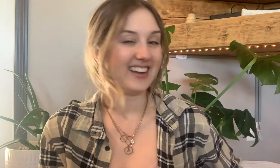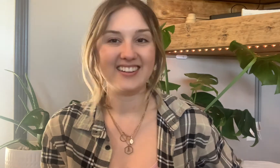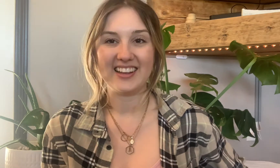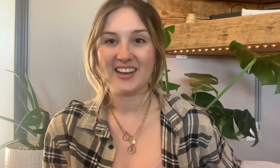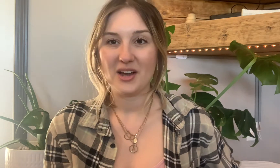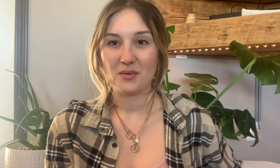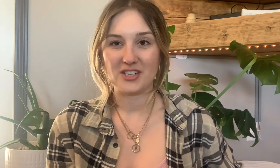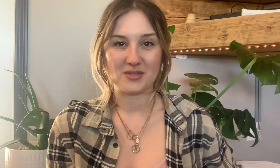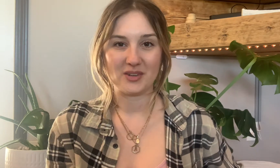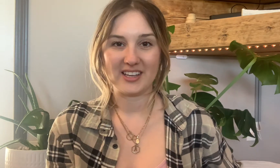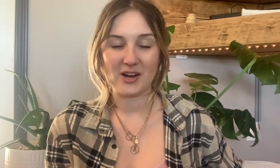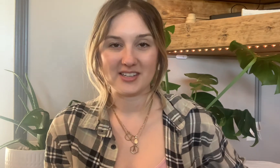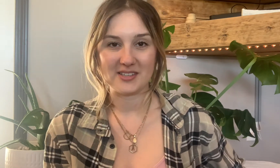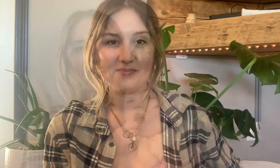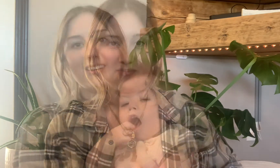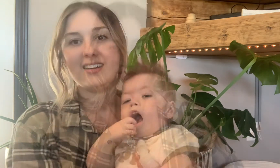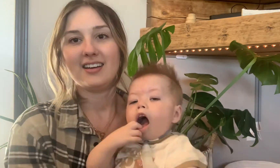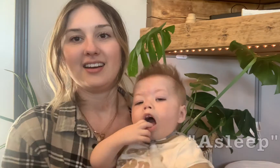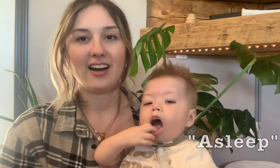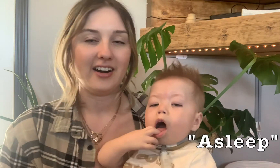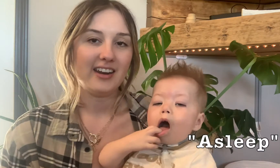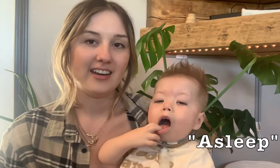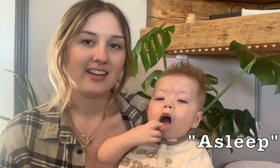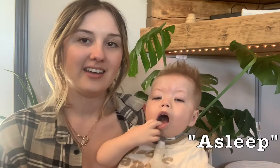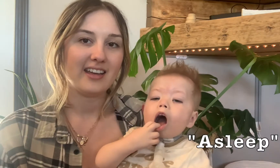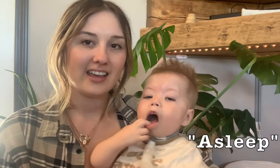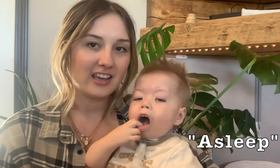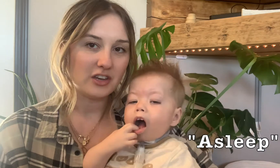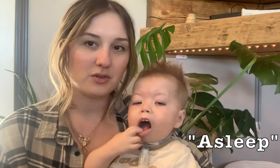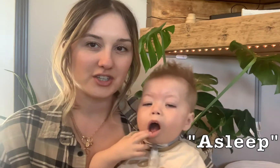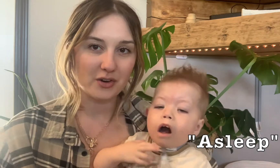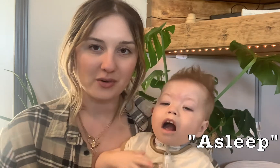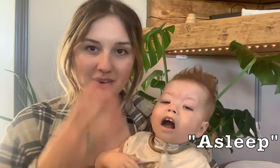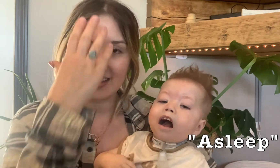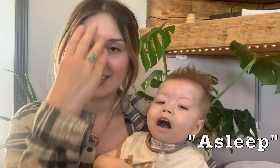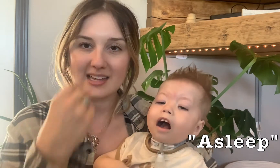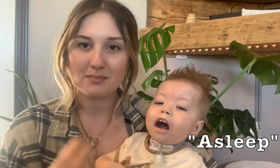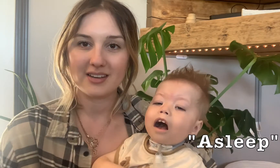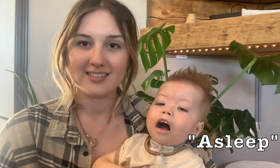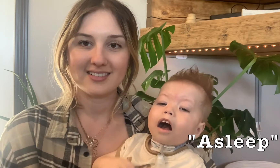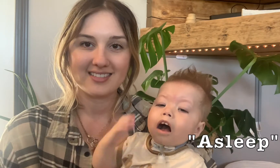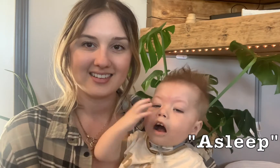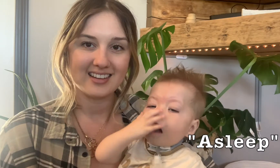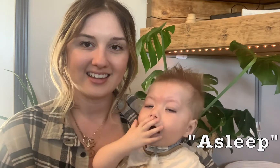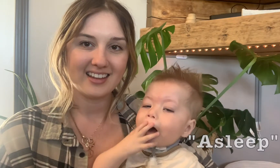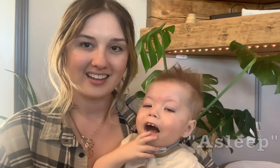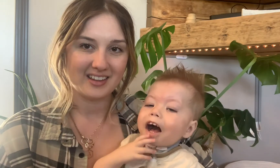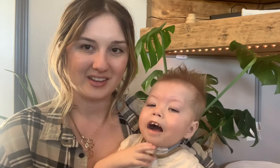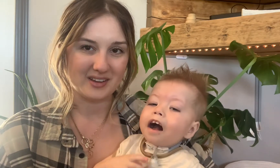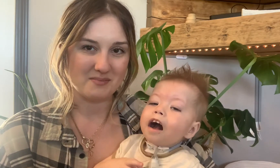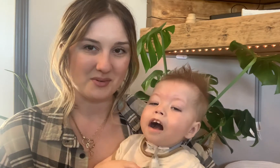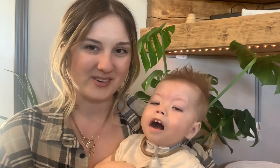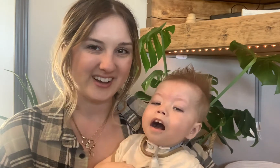regularly, which is really awesome. Arden, can you show asleep? Good